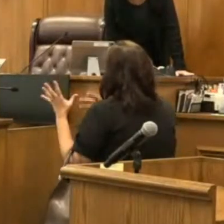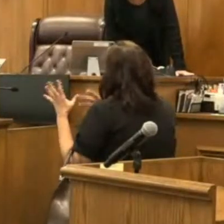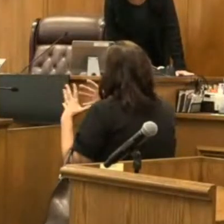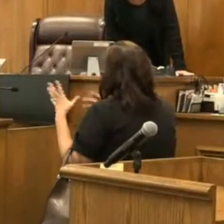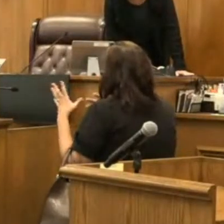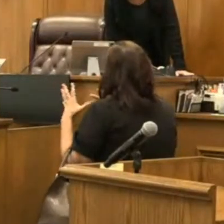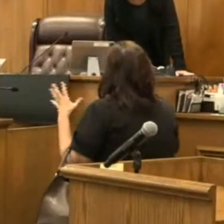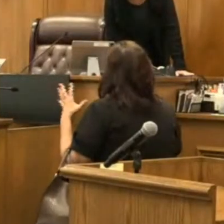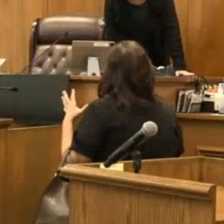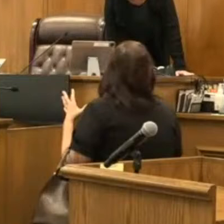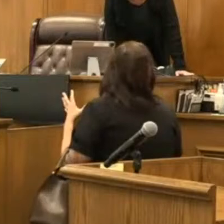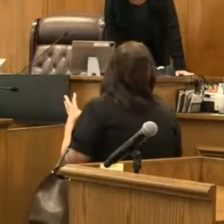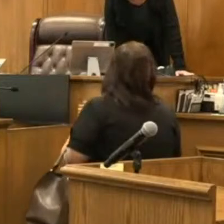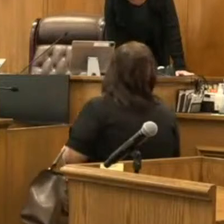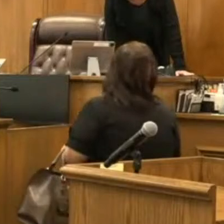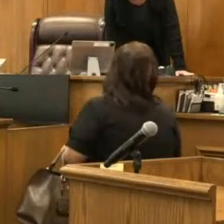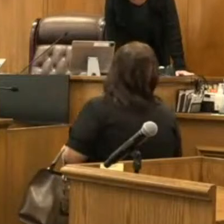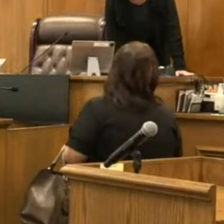in the table. So,